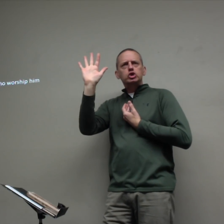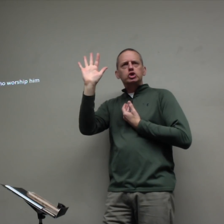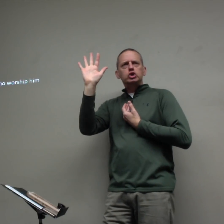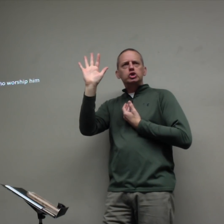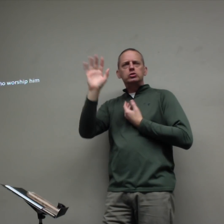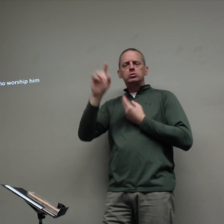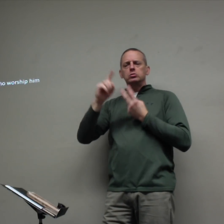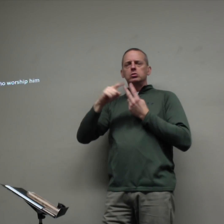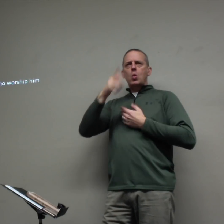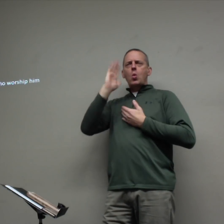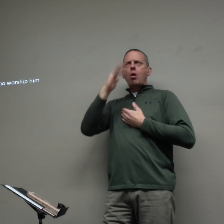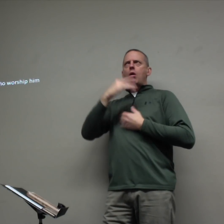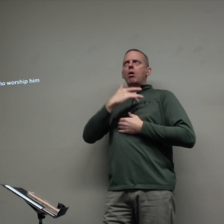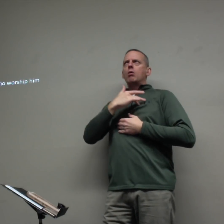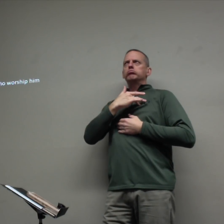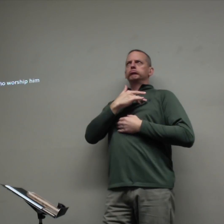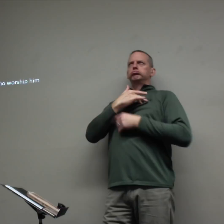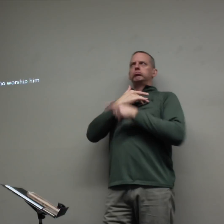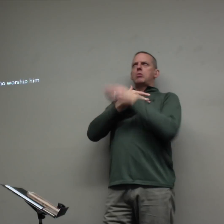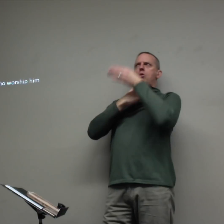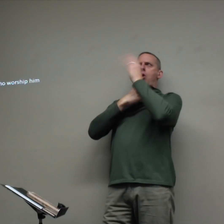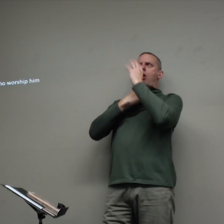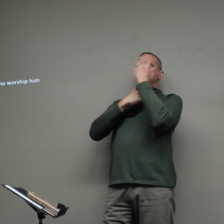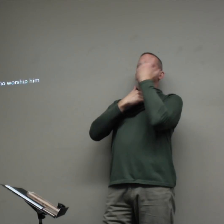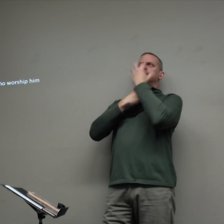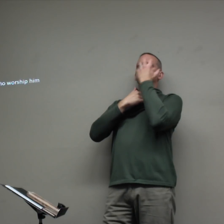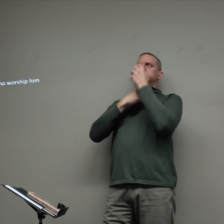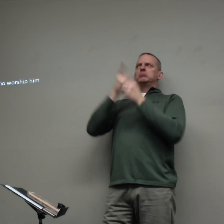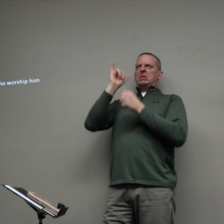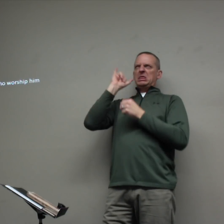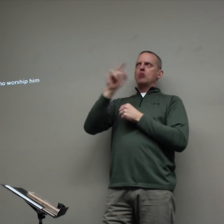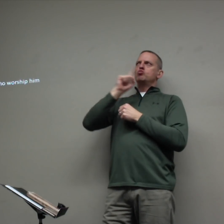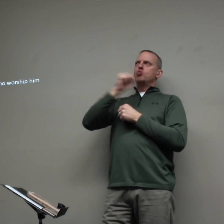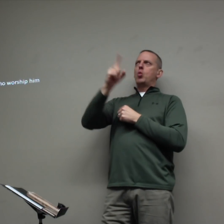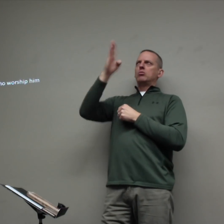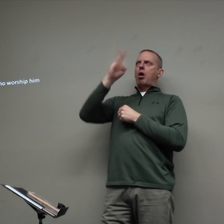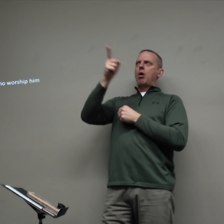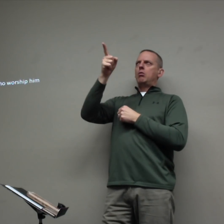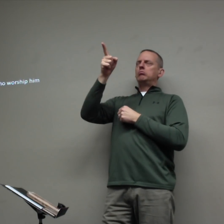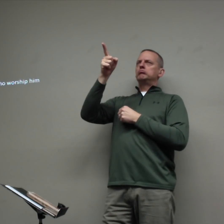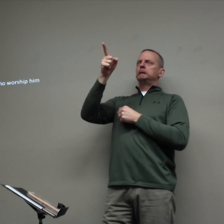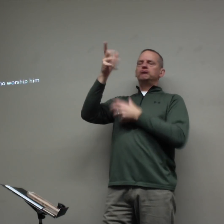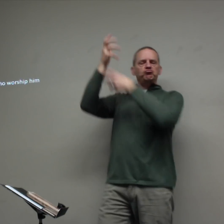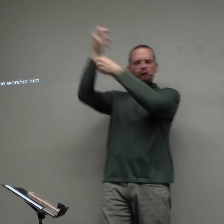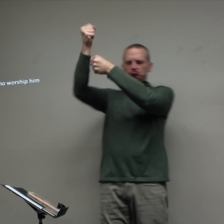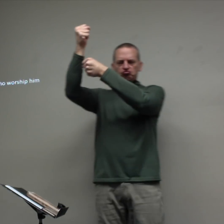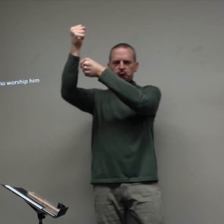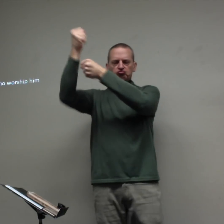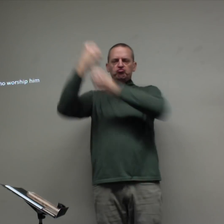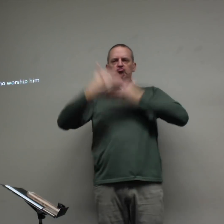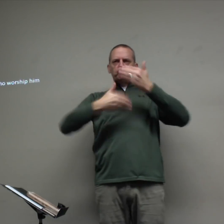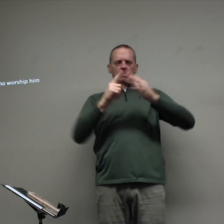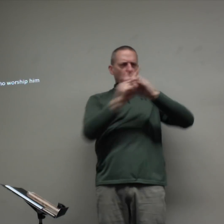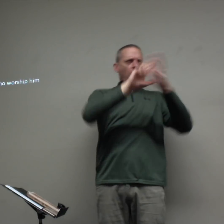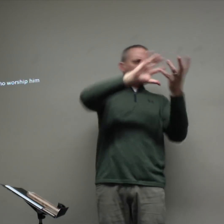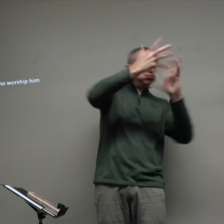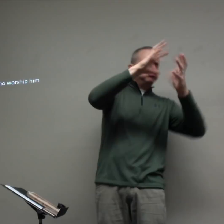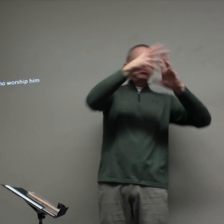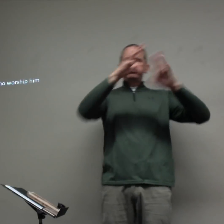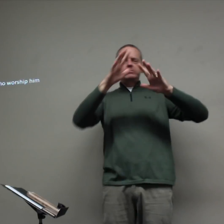already know. We feel it. We'll know that God is amazing. That he's the true God. We'll keep faith with